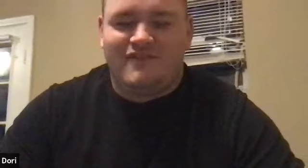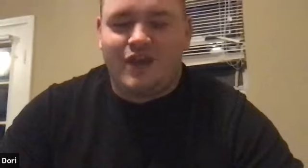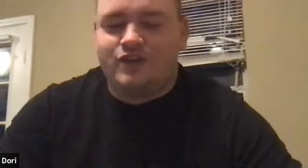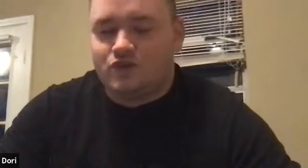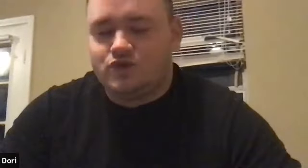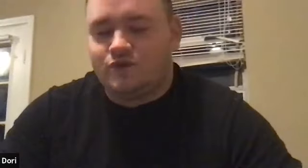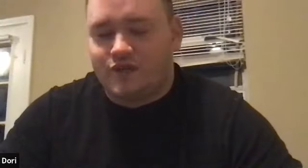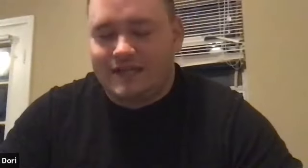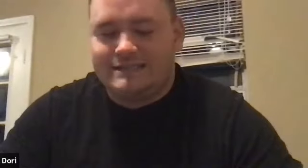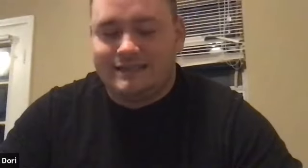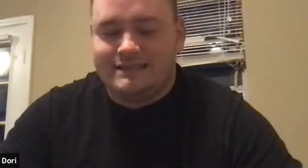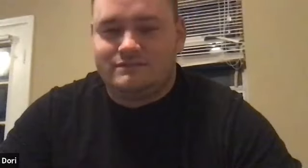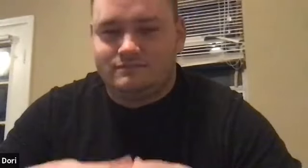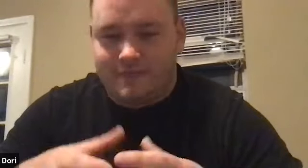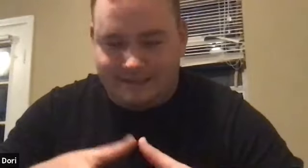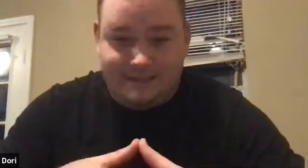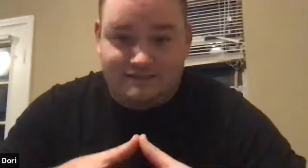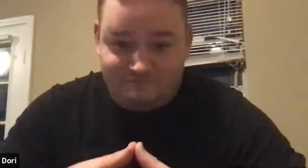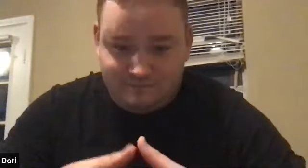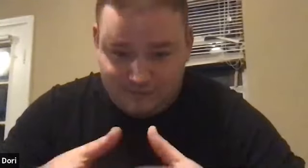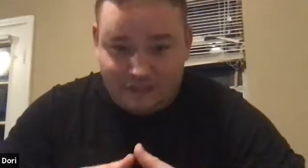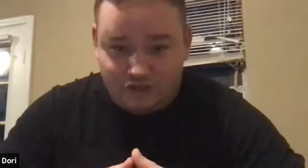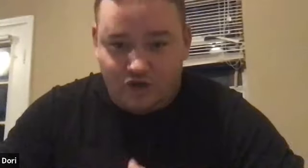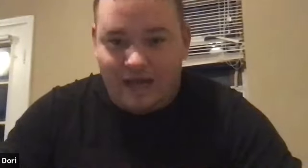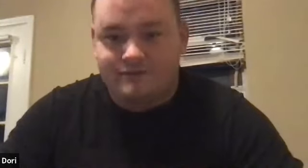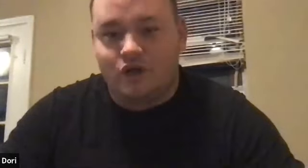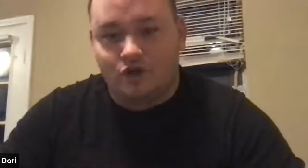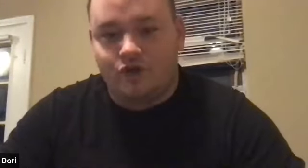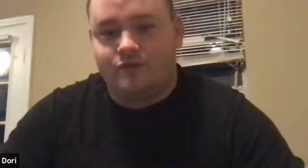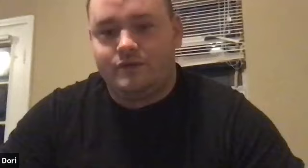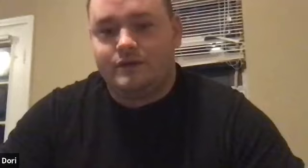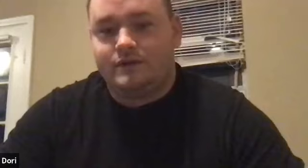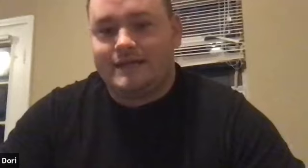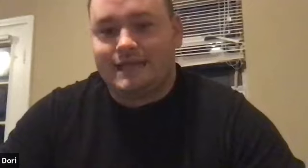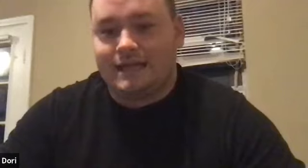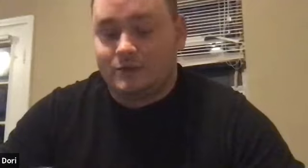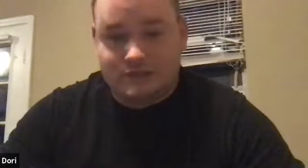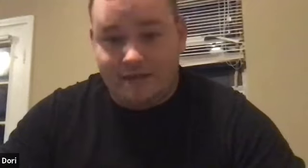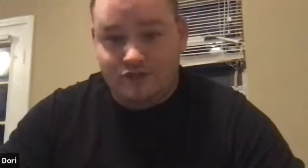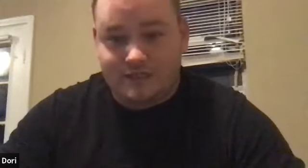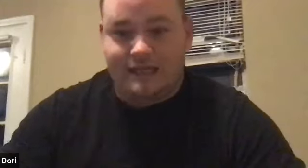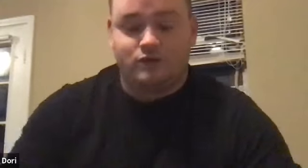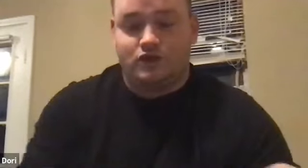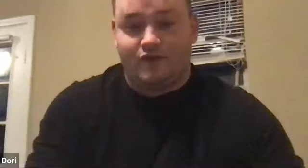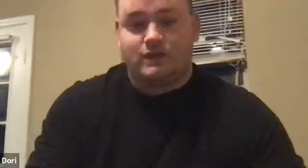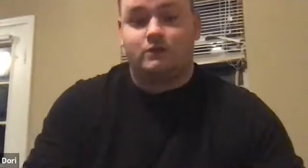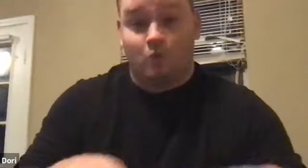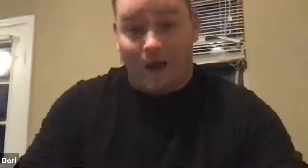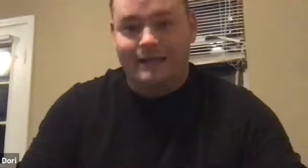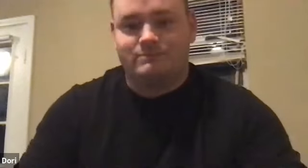very crucial for kids in this stage of their life to learn that sign language is not their second language, it's their first language. Why? Because